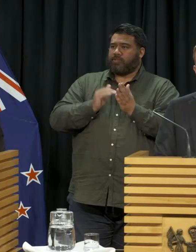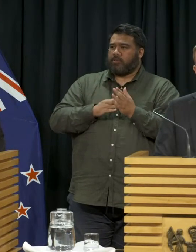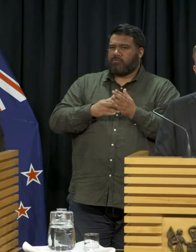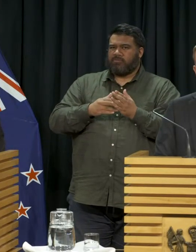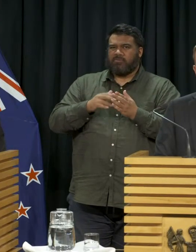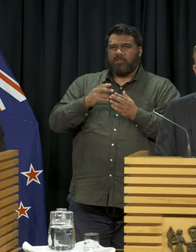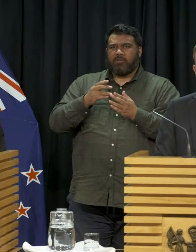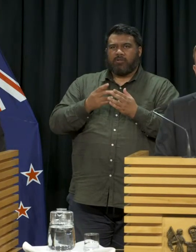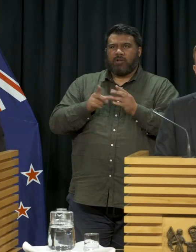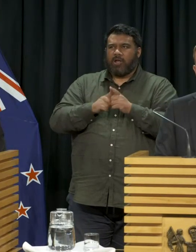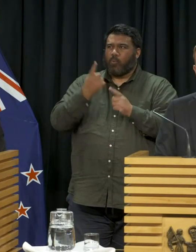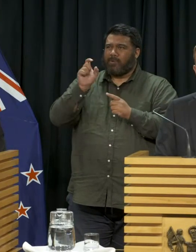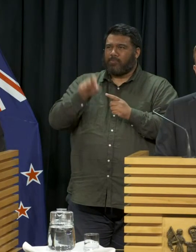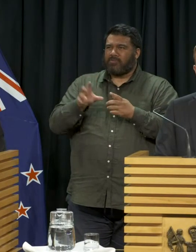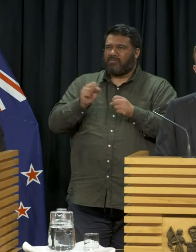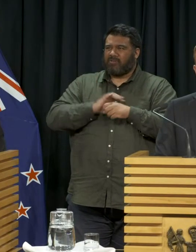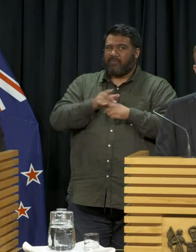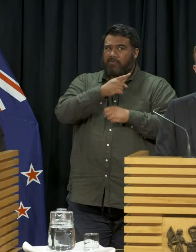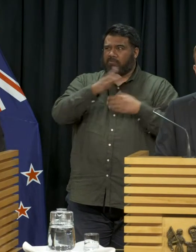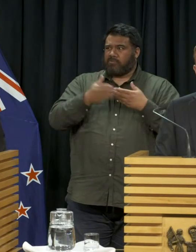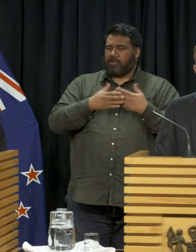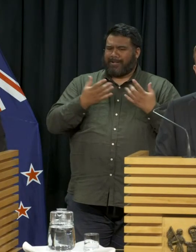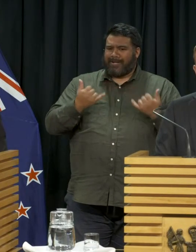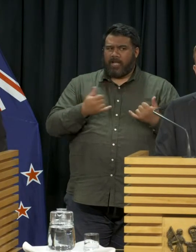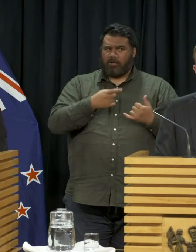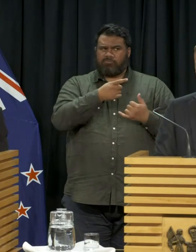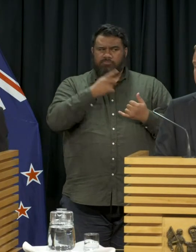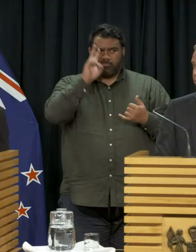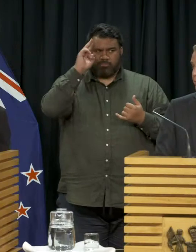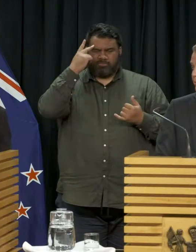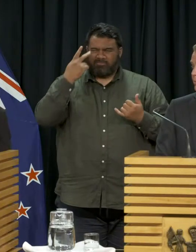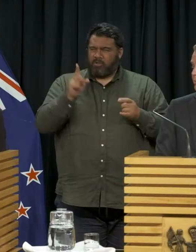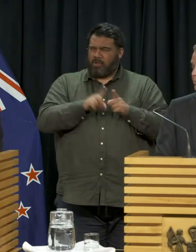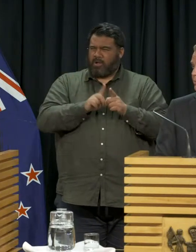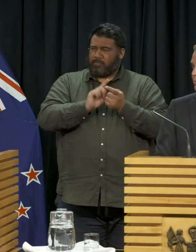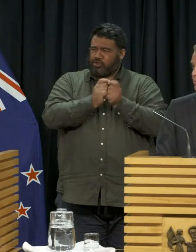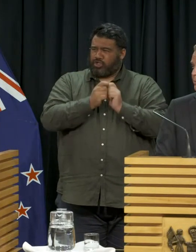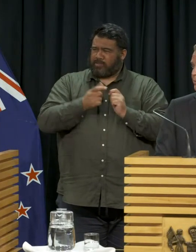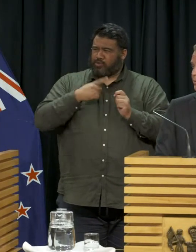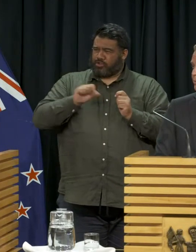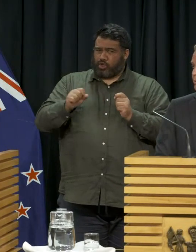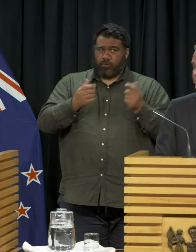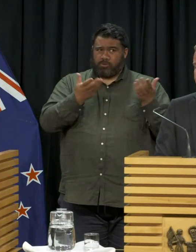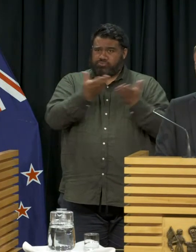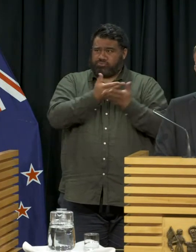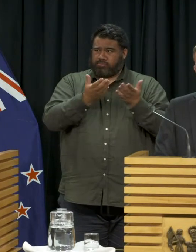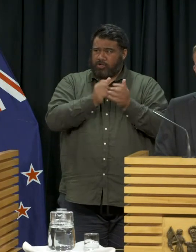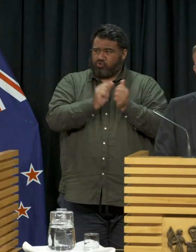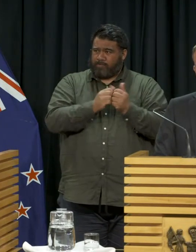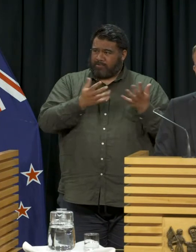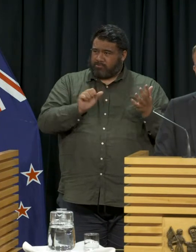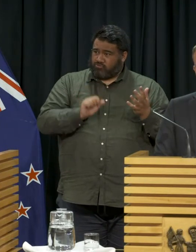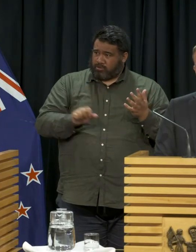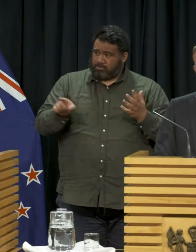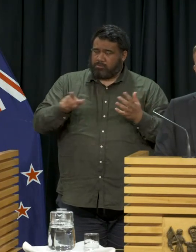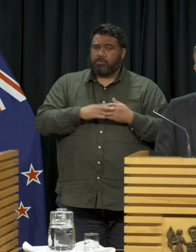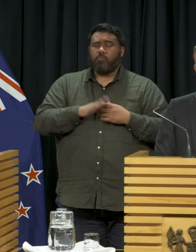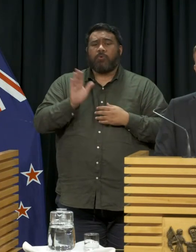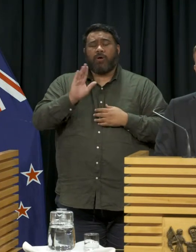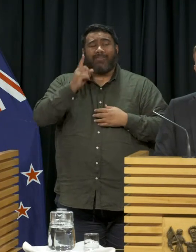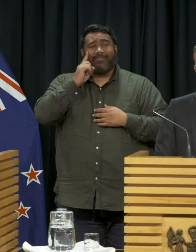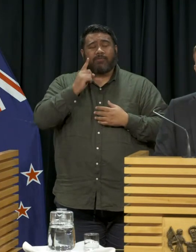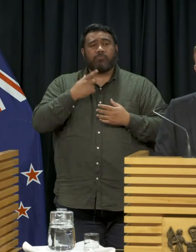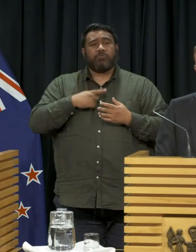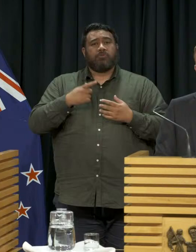shift? Is there better communication? Is it an agreed Trans-Tasman bubble protocol? I think it's just a demonstration of the fact that every